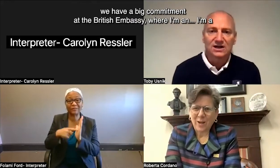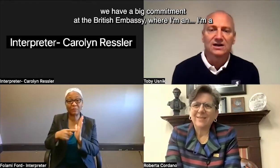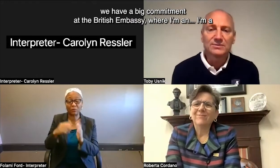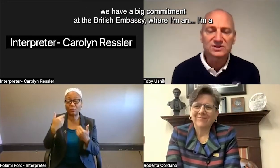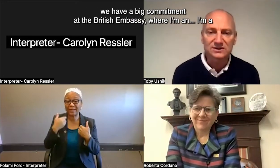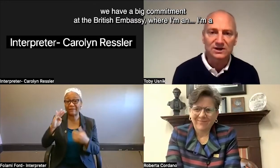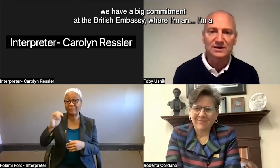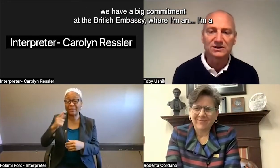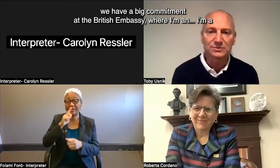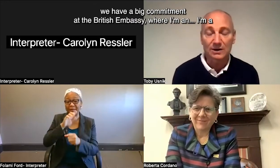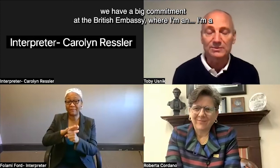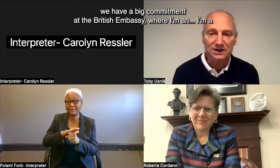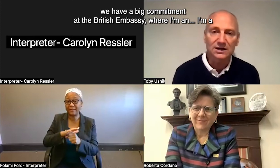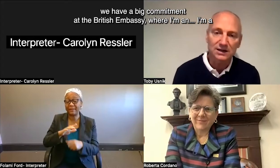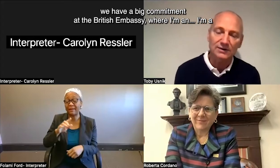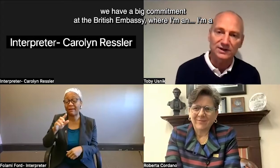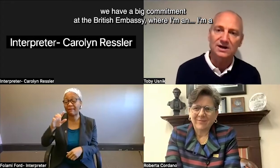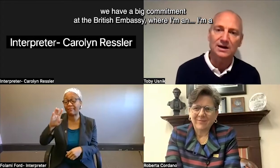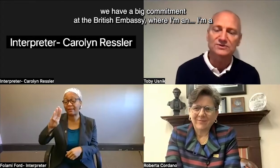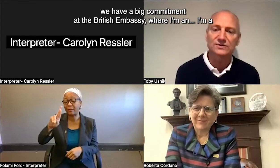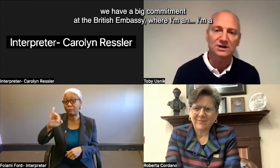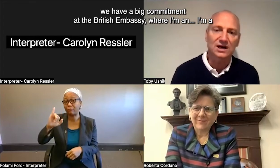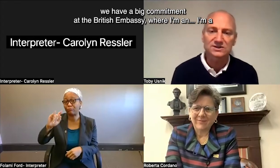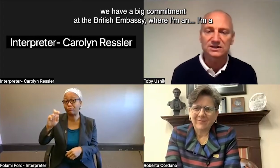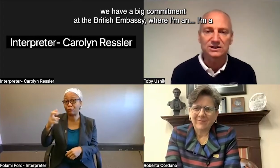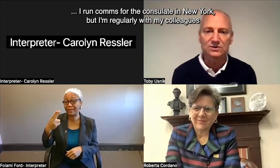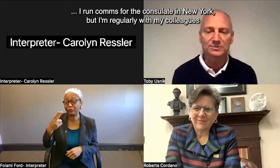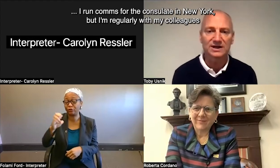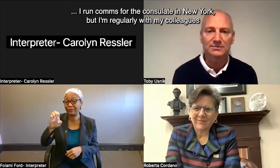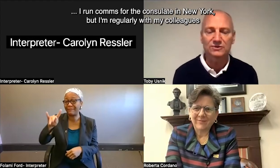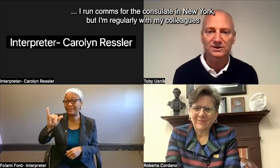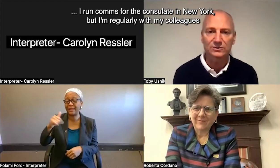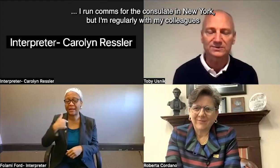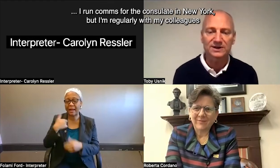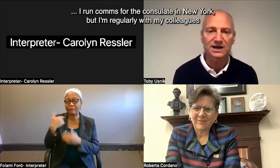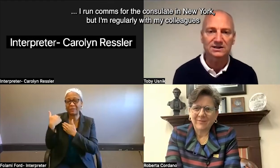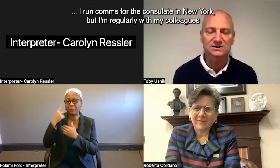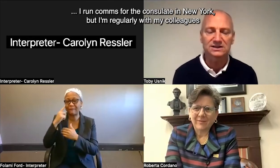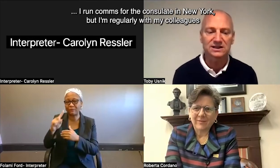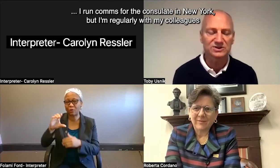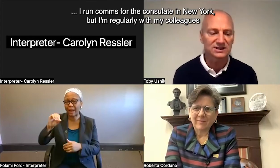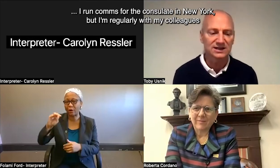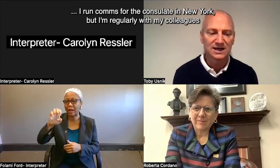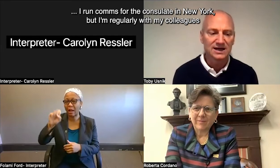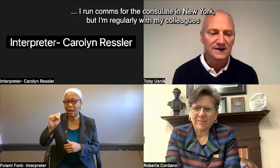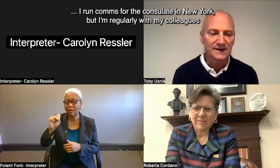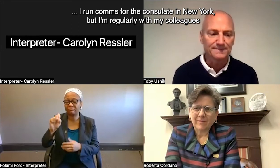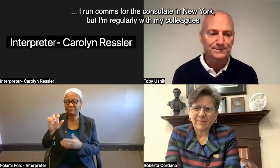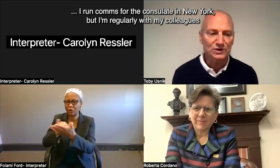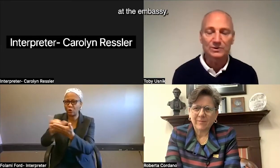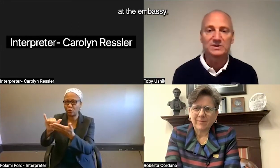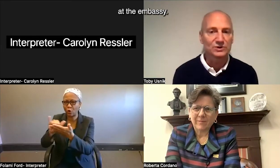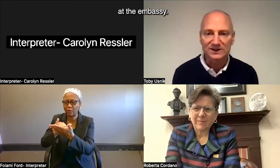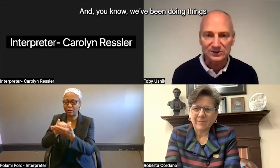British embassy where I run comms for the consulate in New York, but I'm regularly with my colleagues at the embassy. And